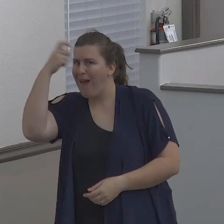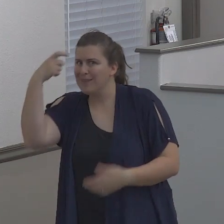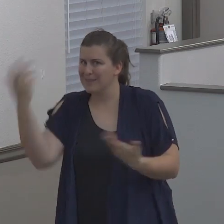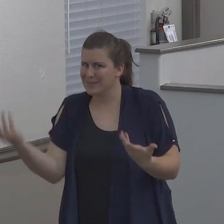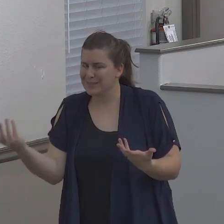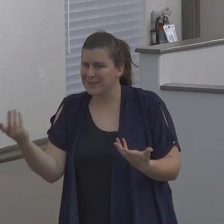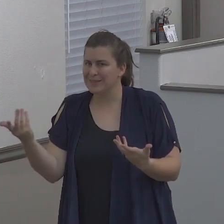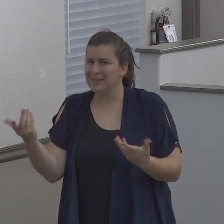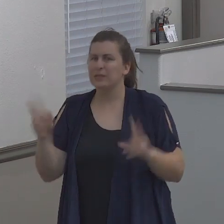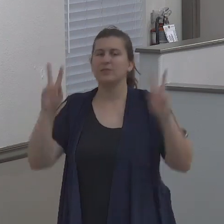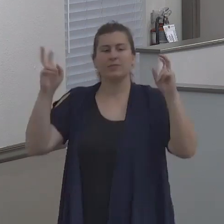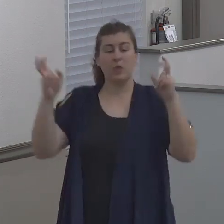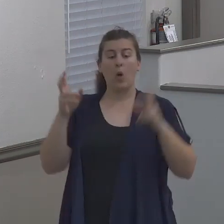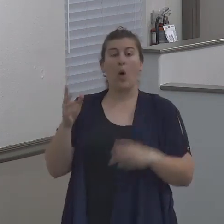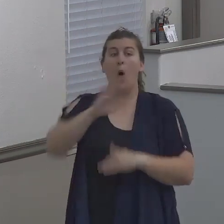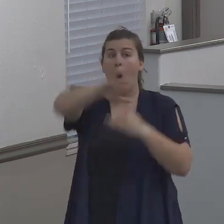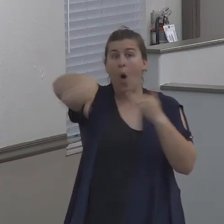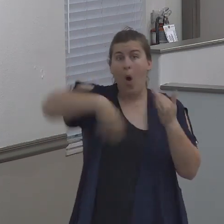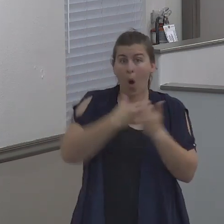they're wiser.